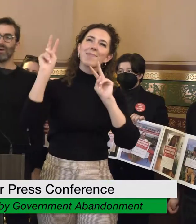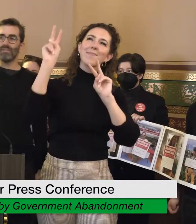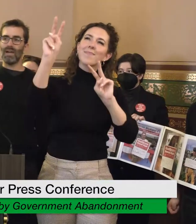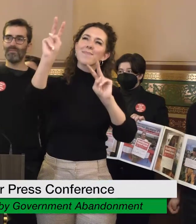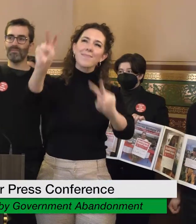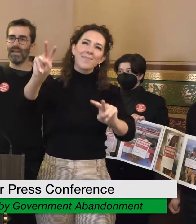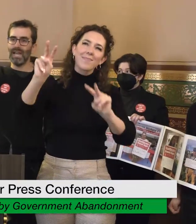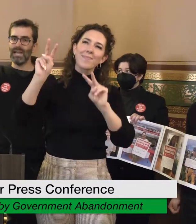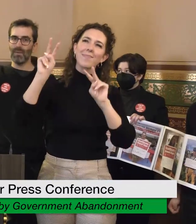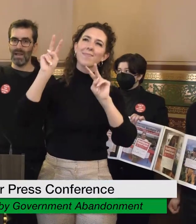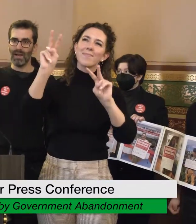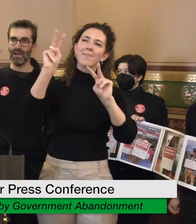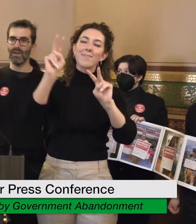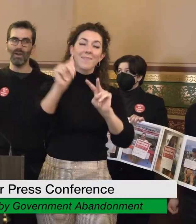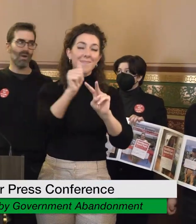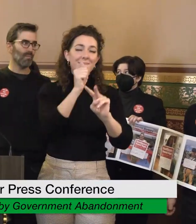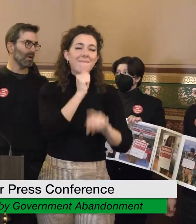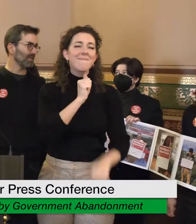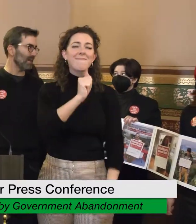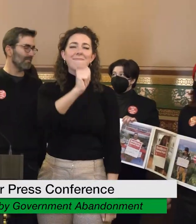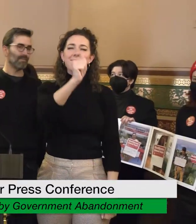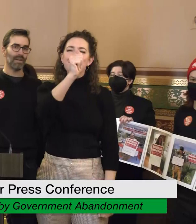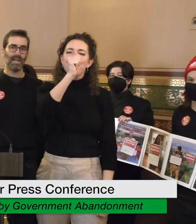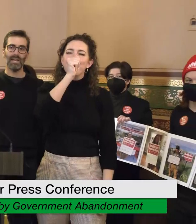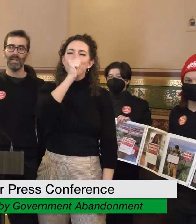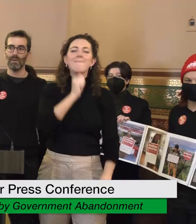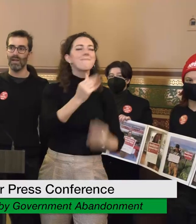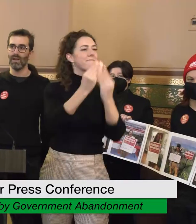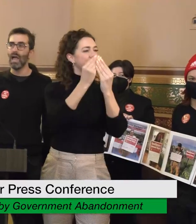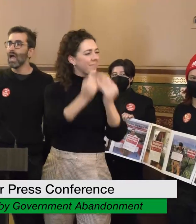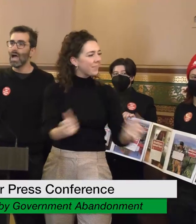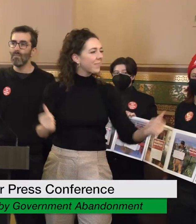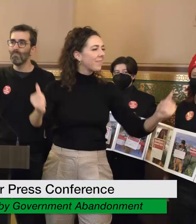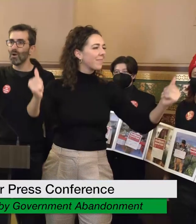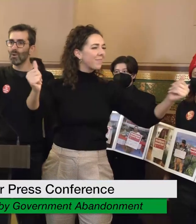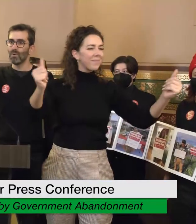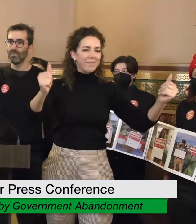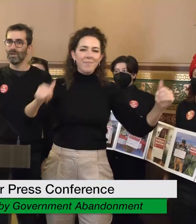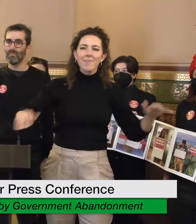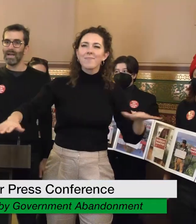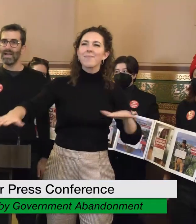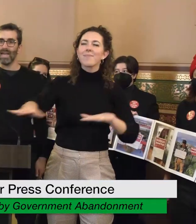No more suffering anywhere. No more suffering anywhere.